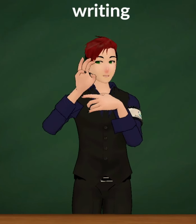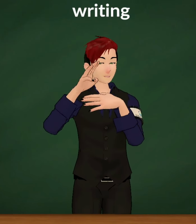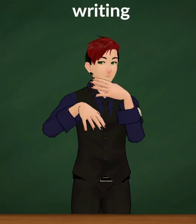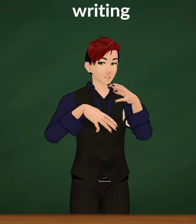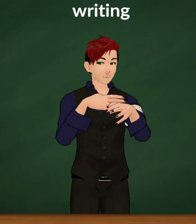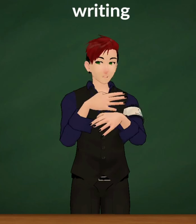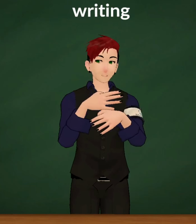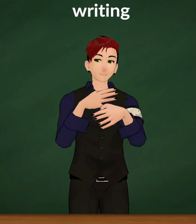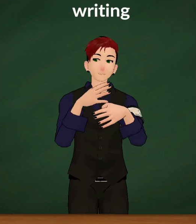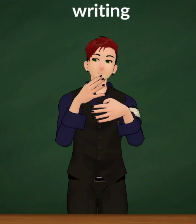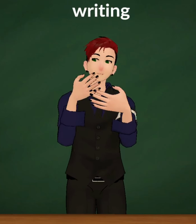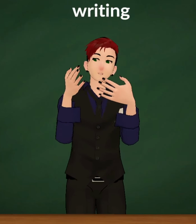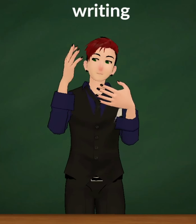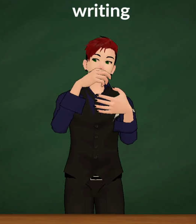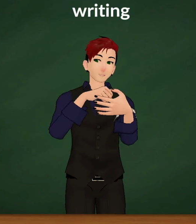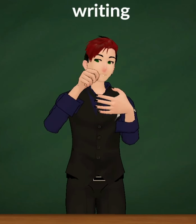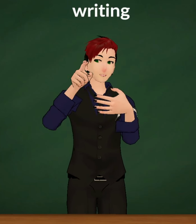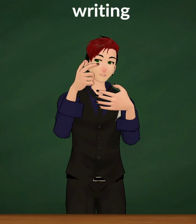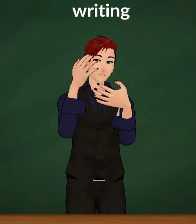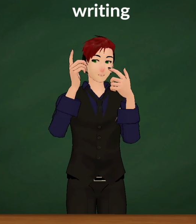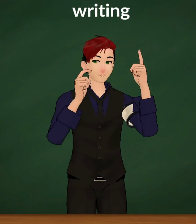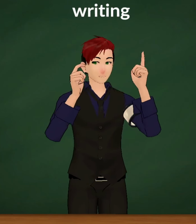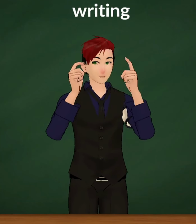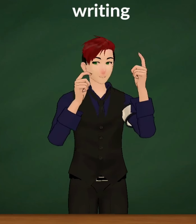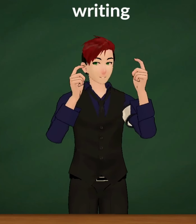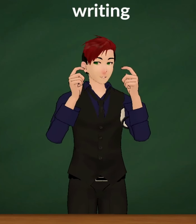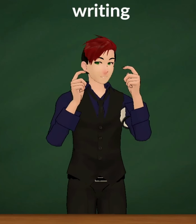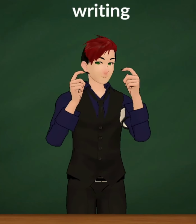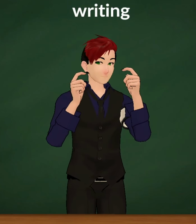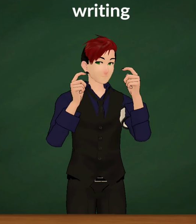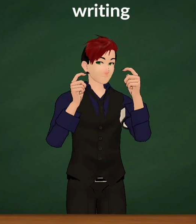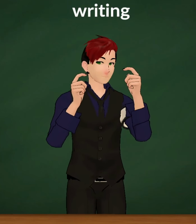in Bob's world, you are missing those facial expressions.